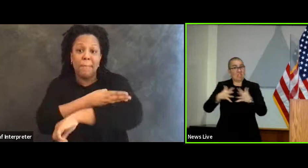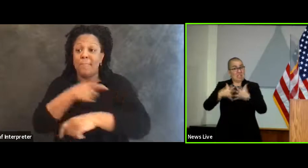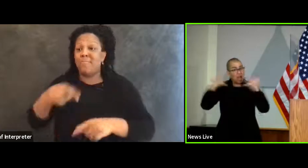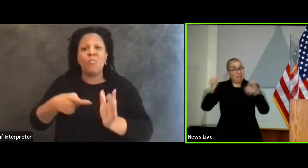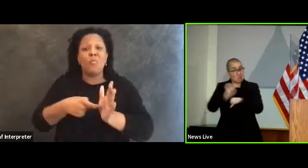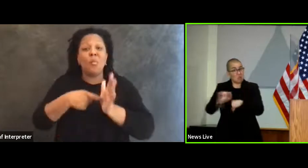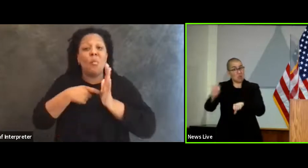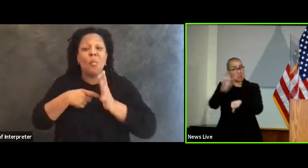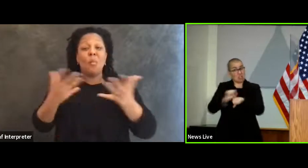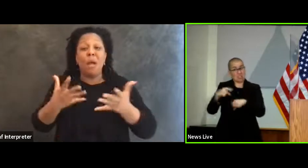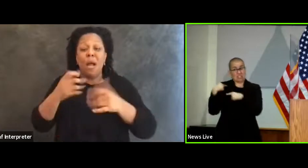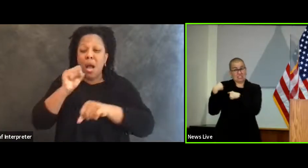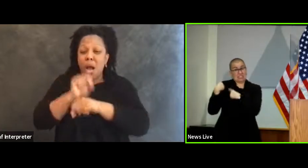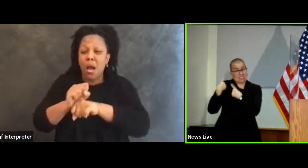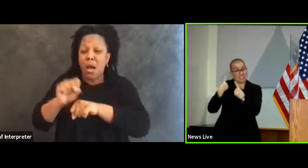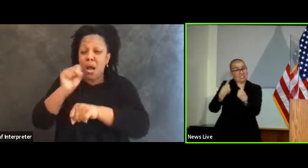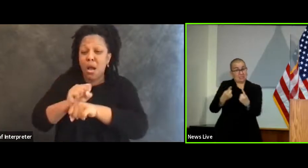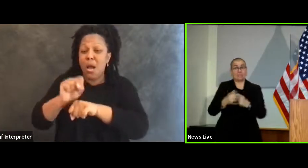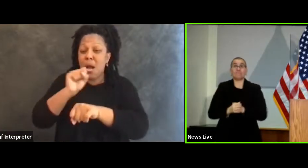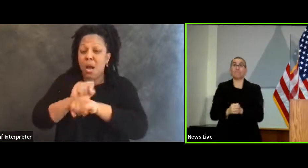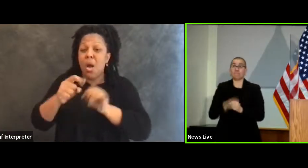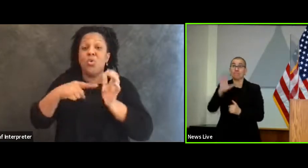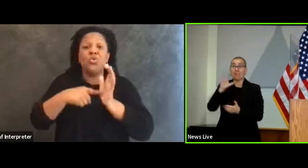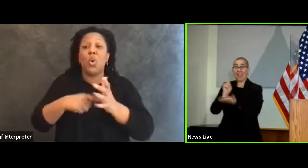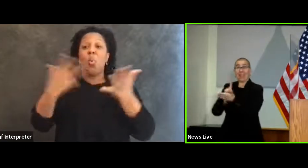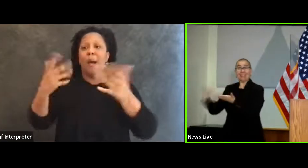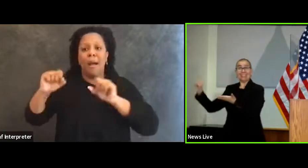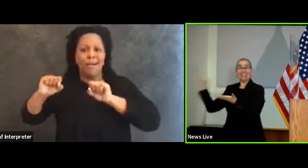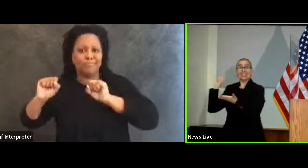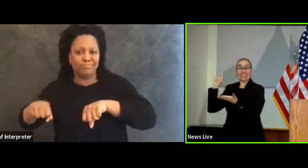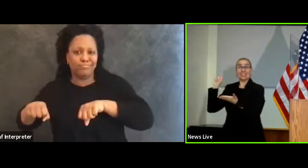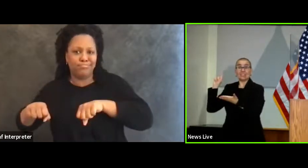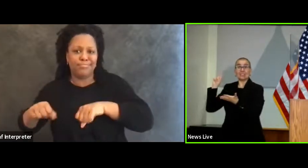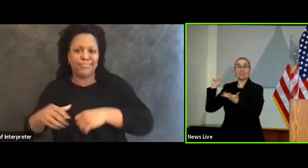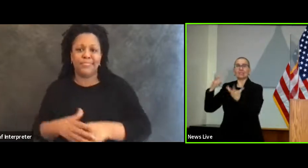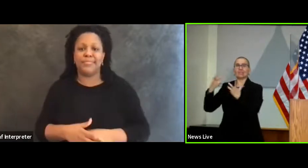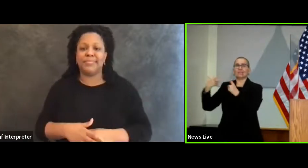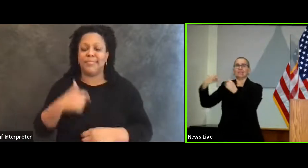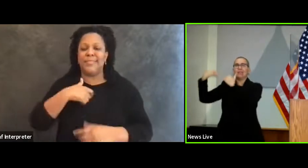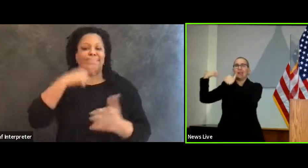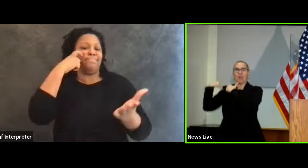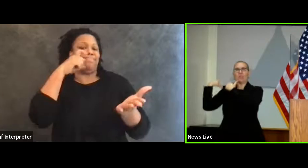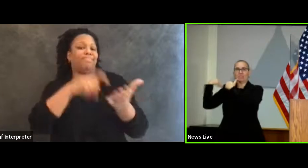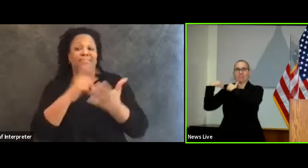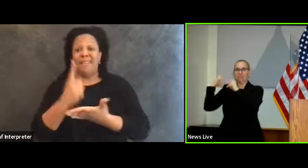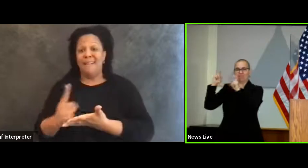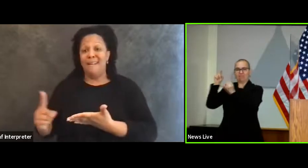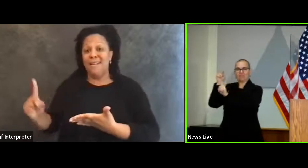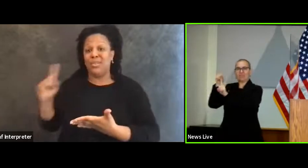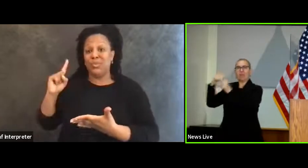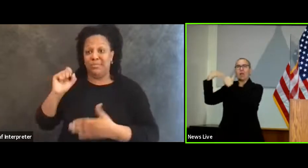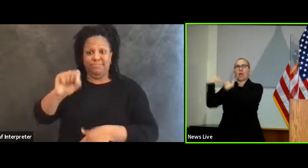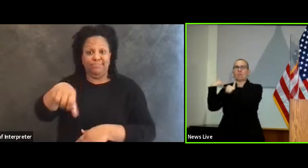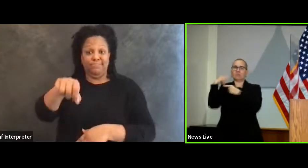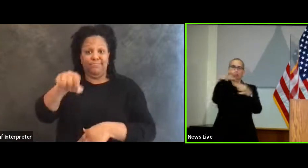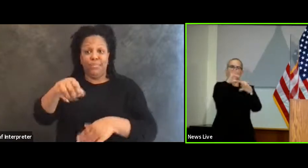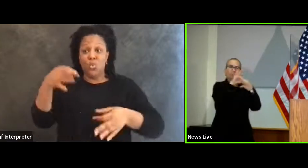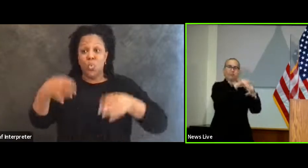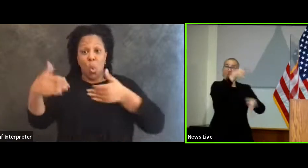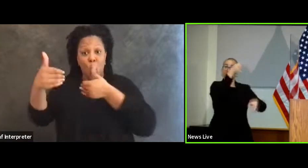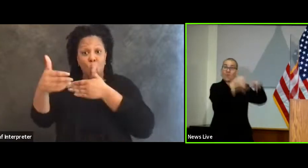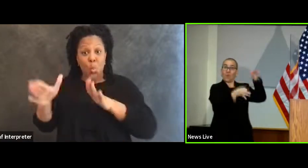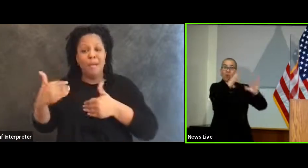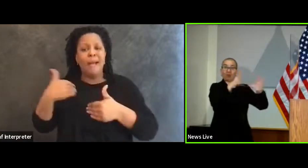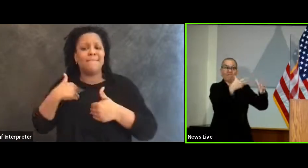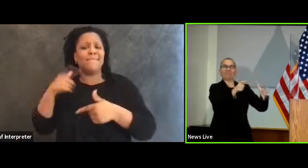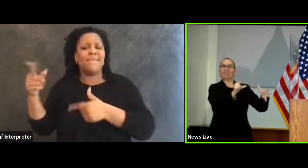added on to, as we saw last week, while there was accountability in the courtroom, systemic change is going to take